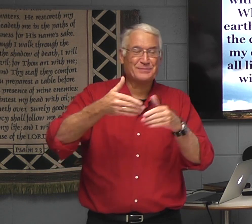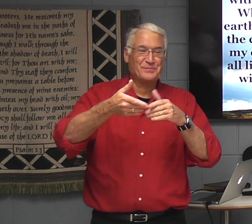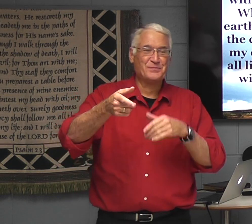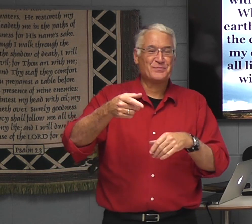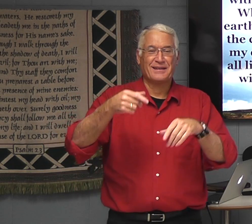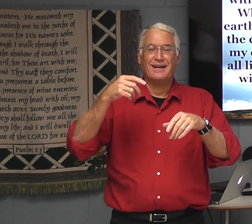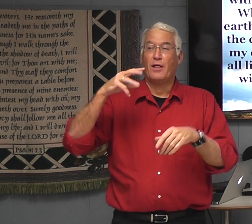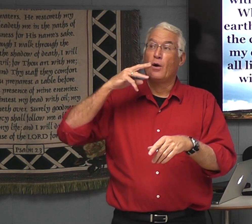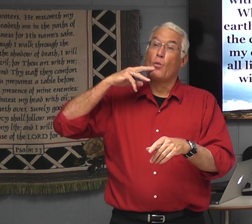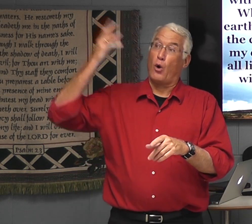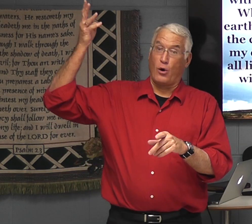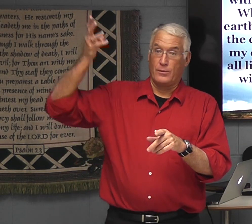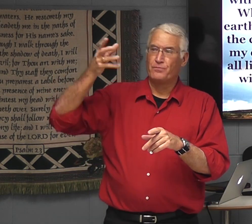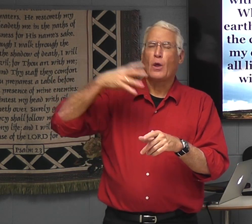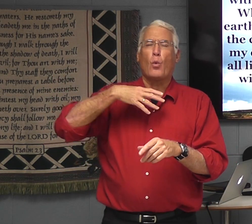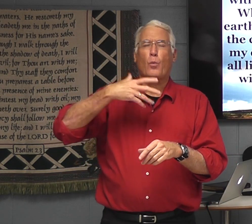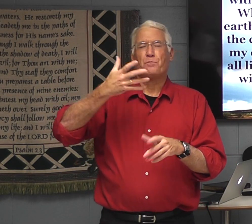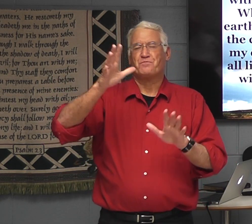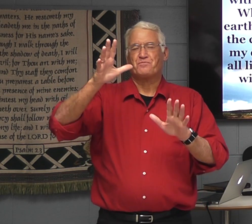Teach a science class on how rainbows are made.